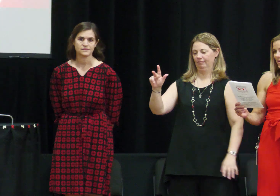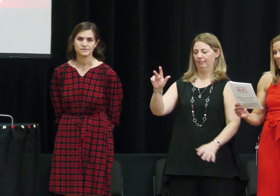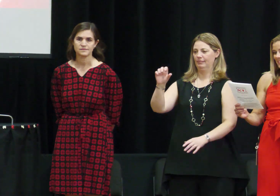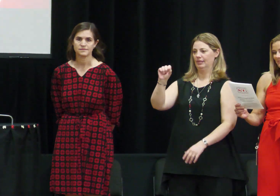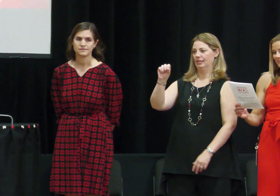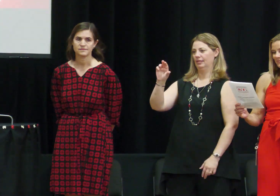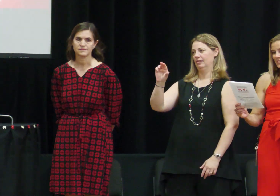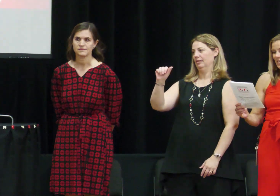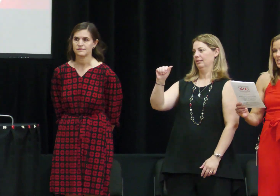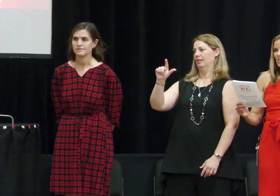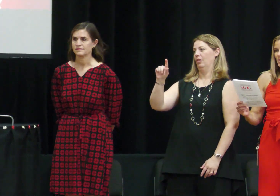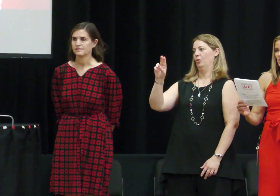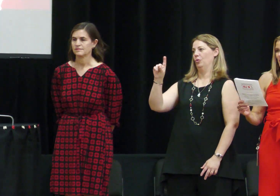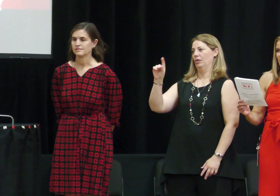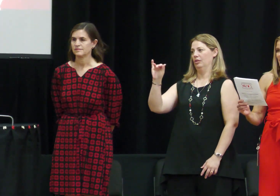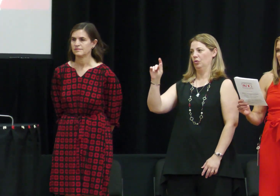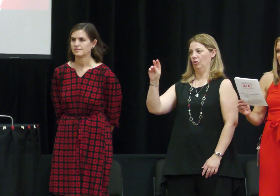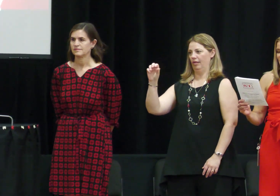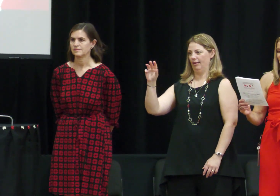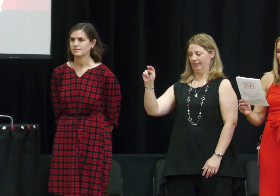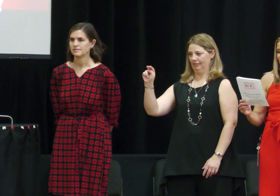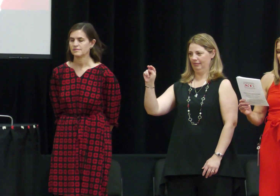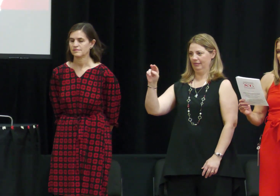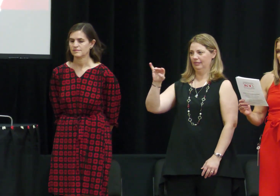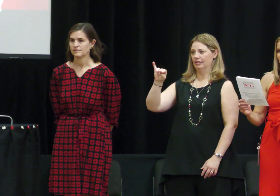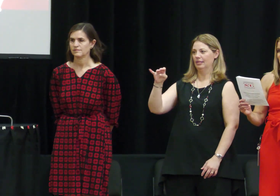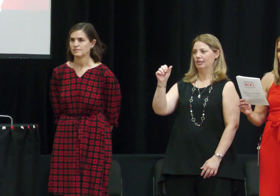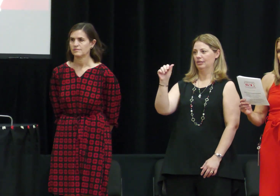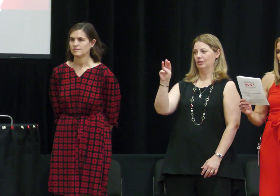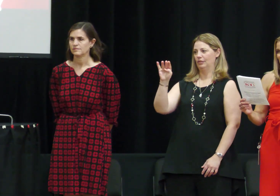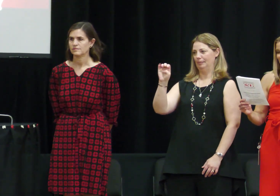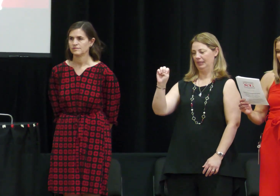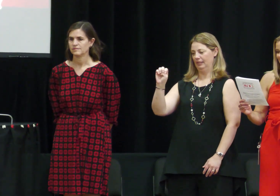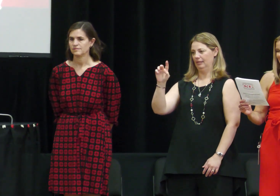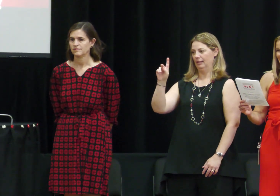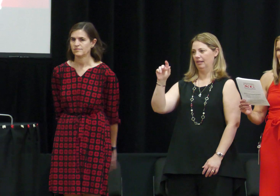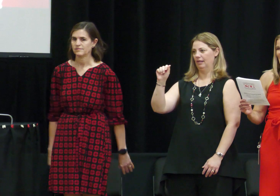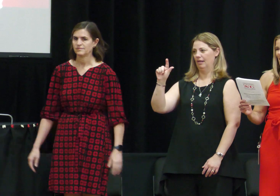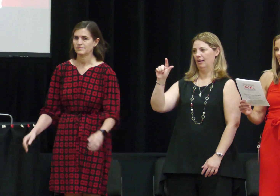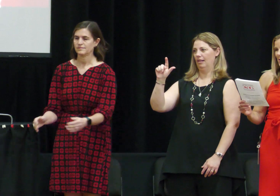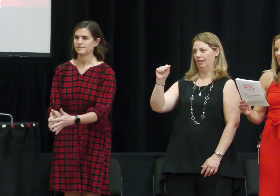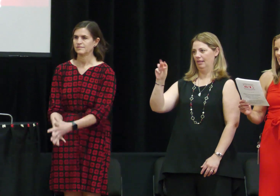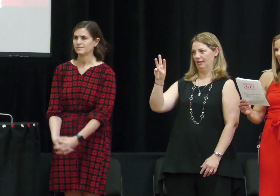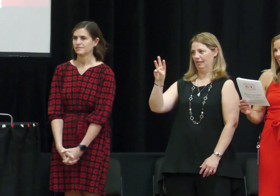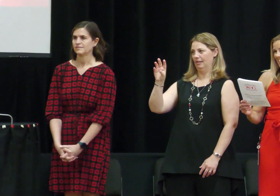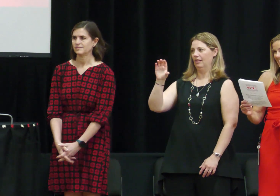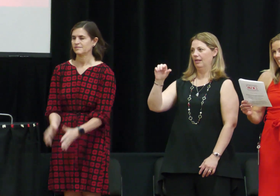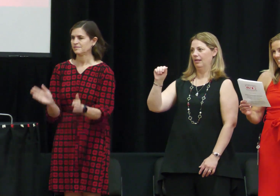salutatorian, Jamie Kalau Kahumban, Colorado Springs.